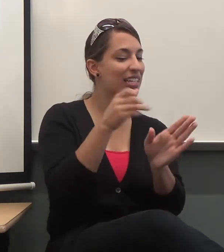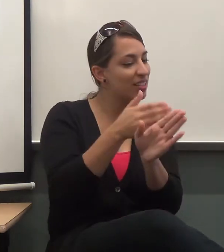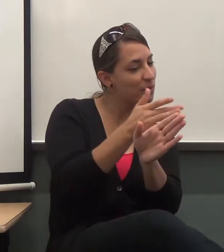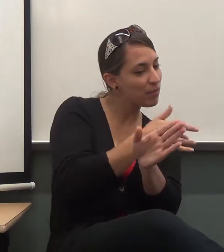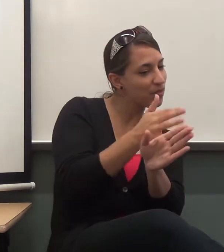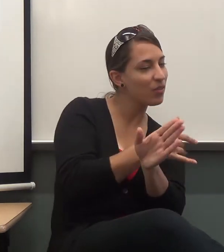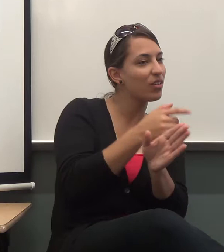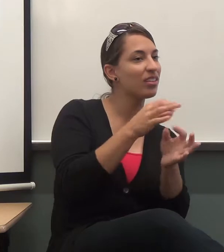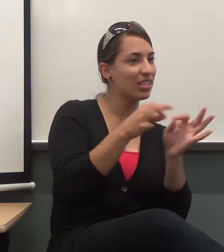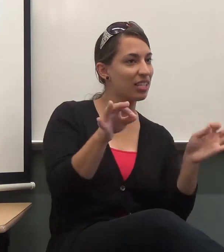Right?